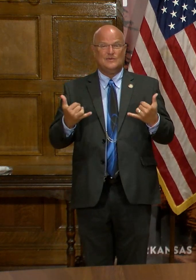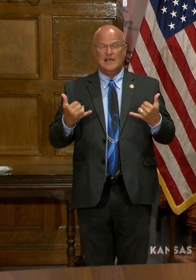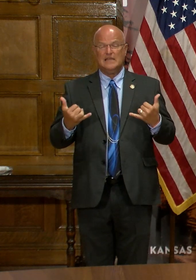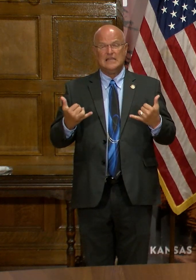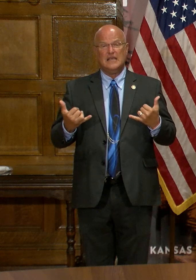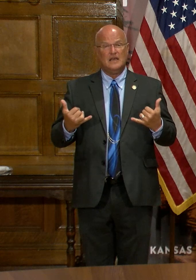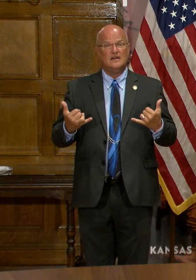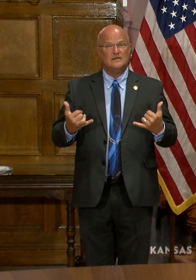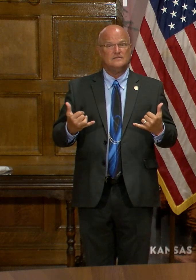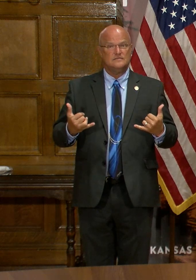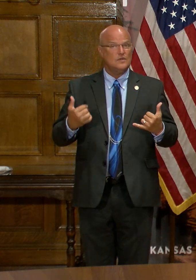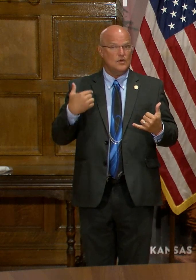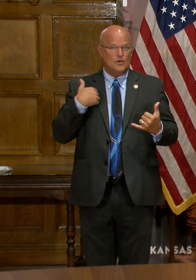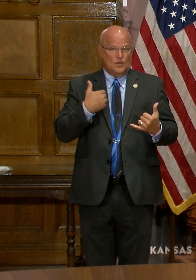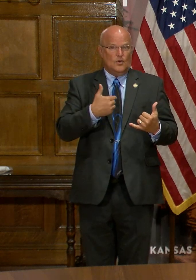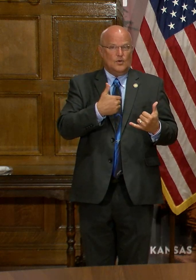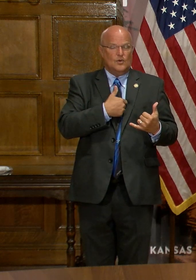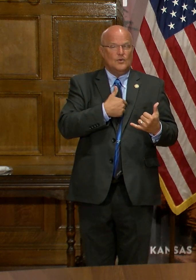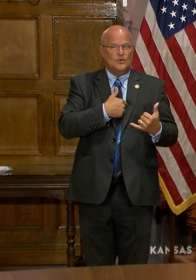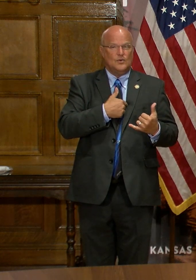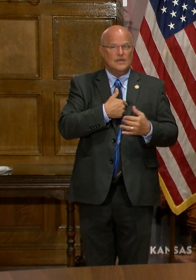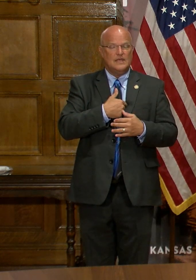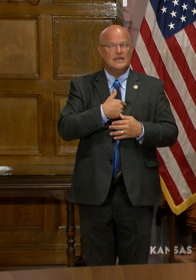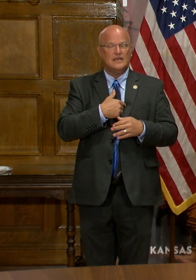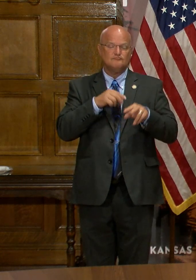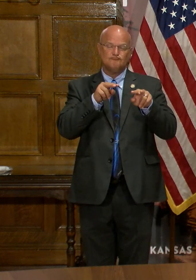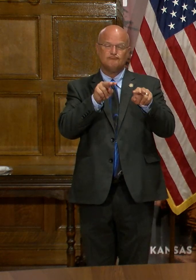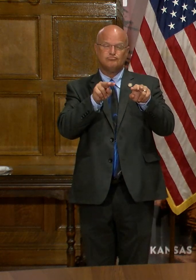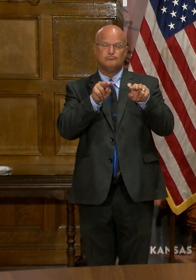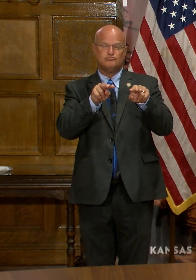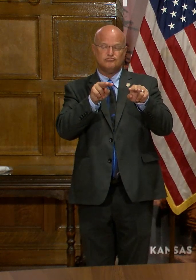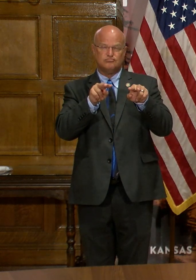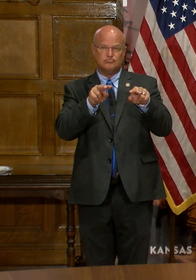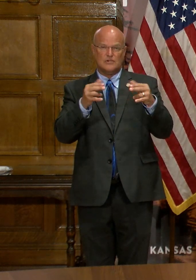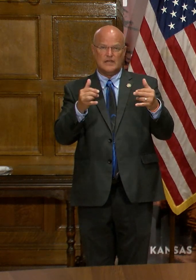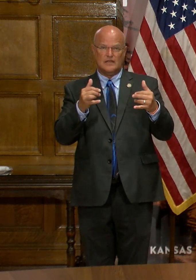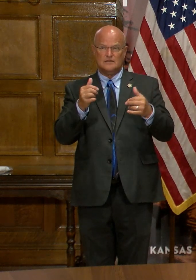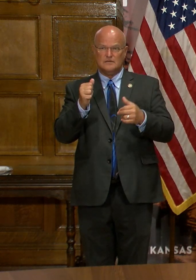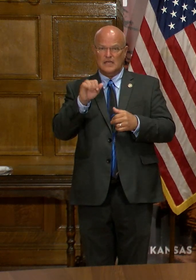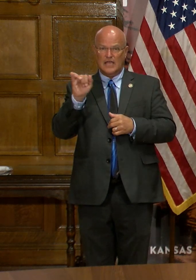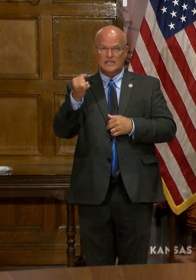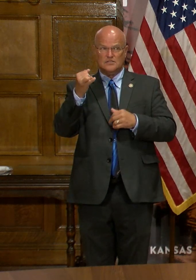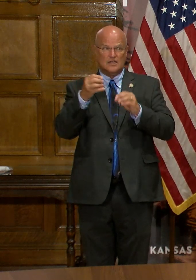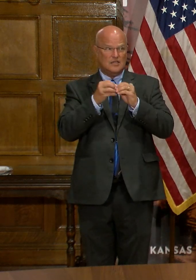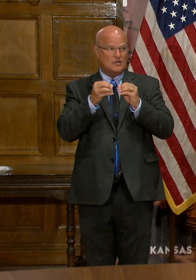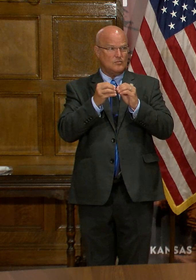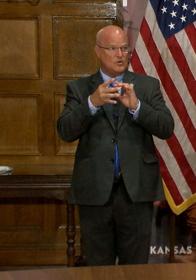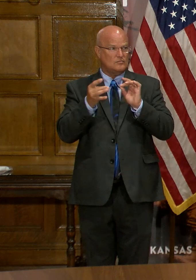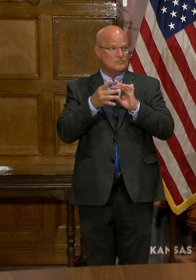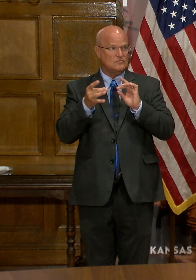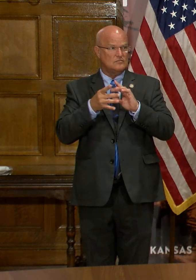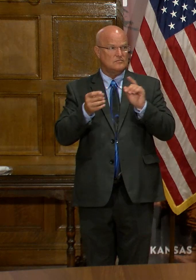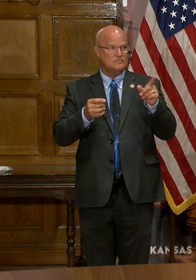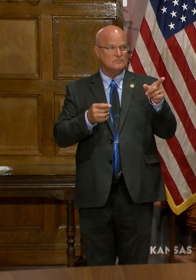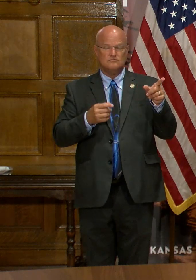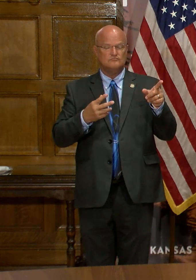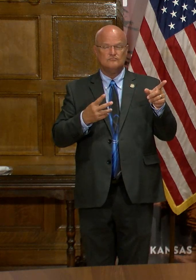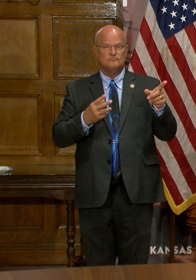point, we will monitor the situation. AJ, did you have anything else on that?